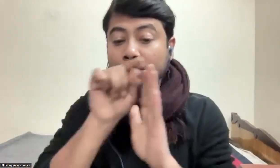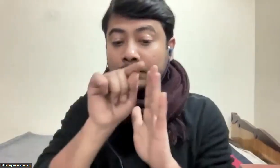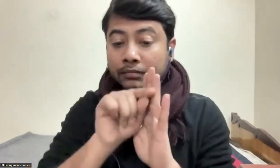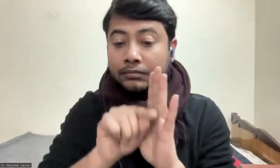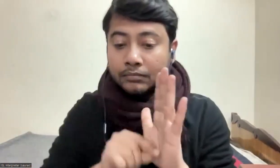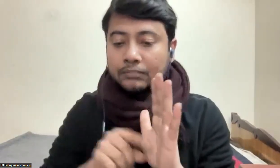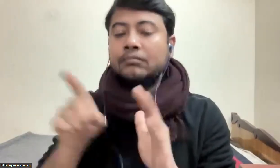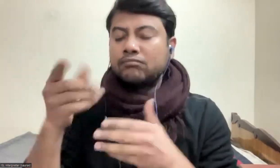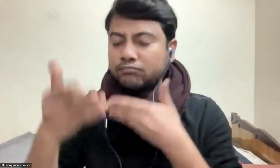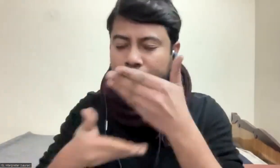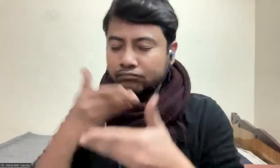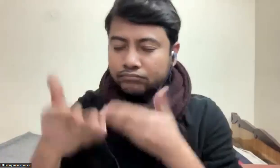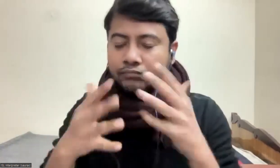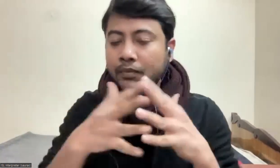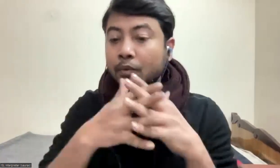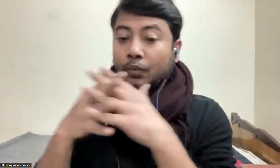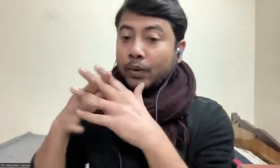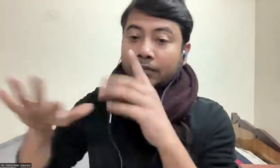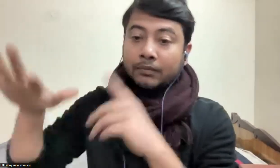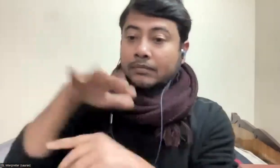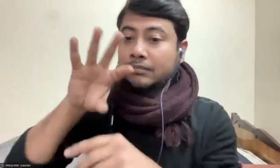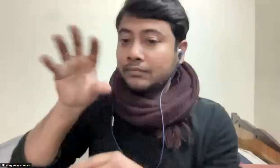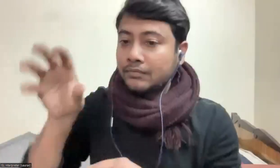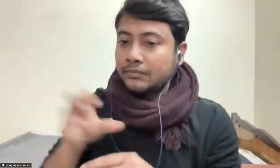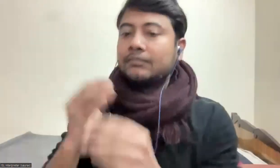and delivering the Western countries.